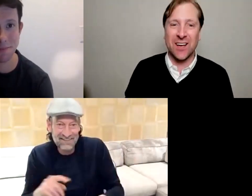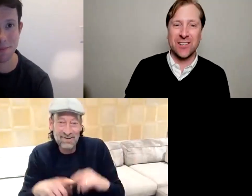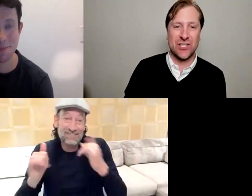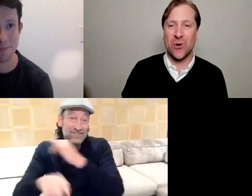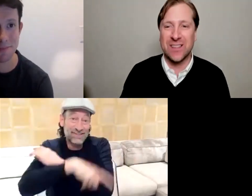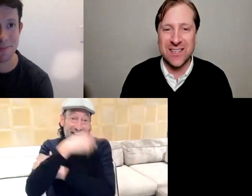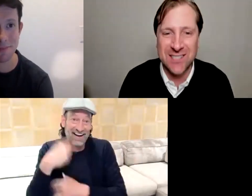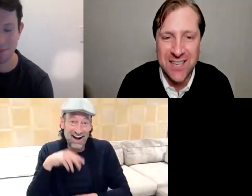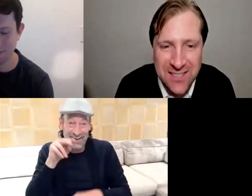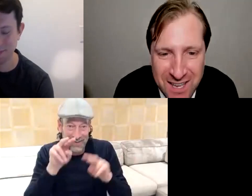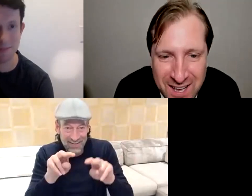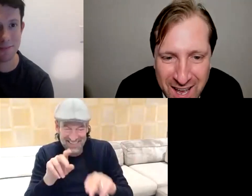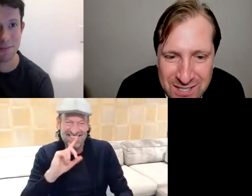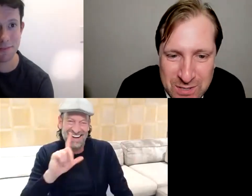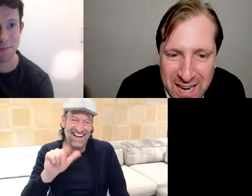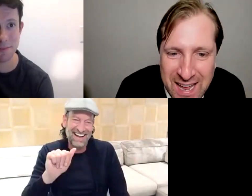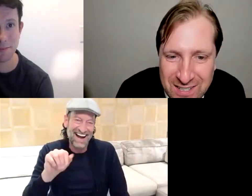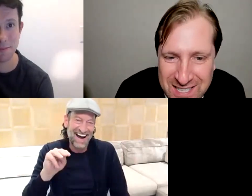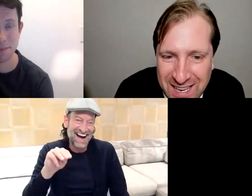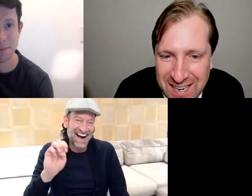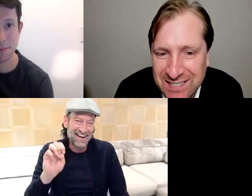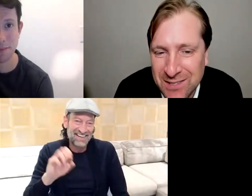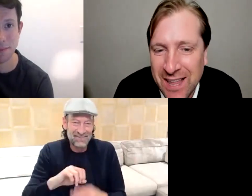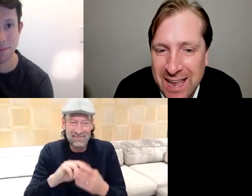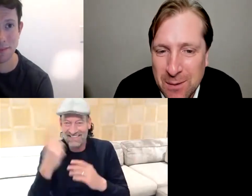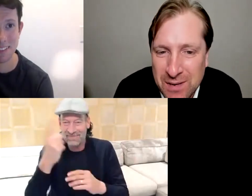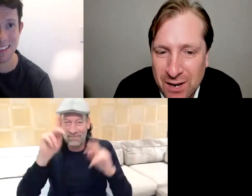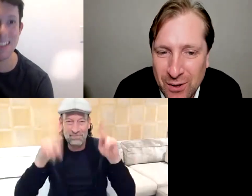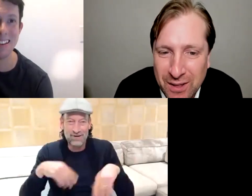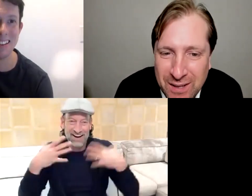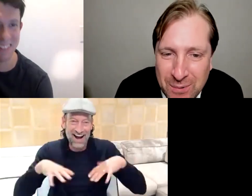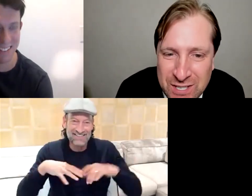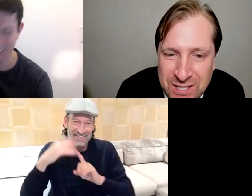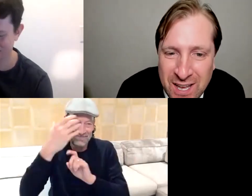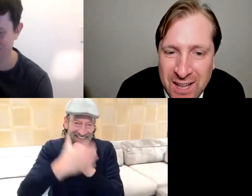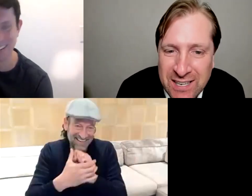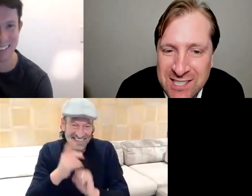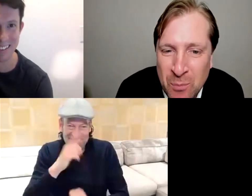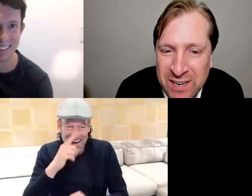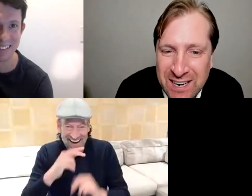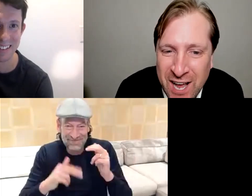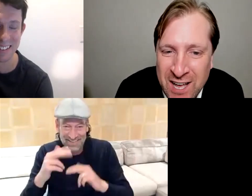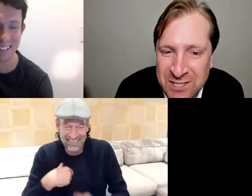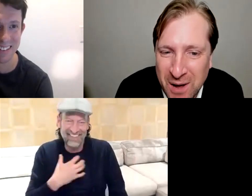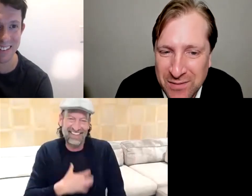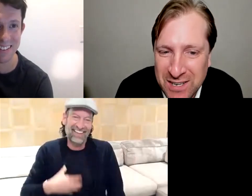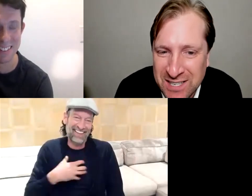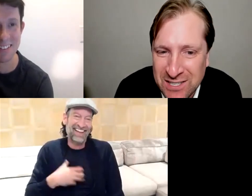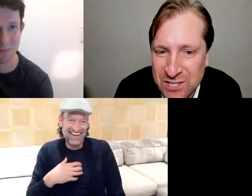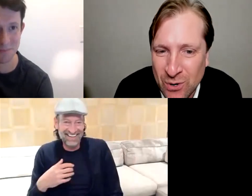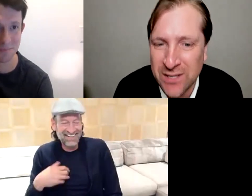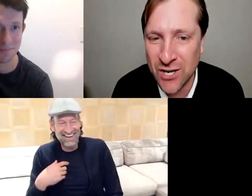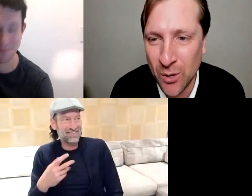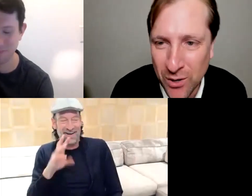Godzilla destroying these cities. And so today I'll see it and it's lame, you know. It was just like someone in a costume,